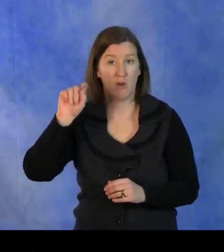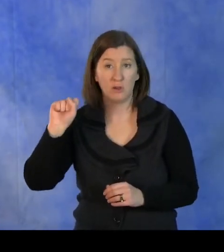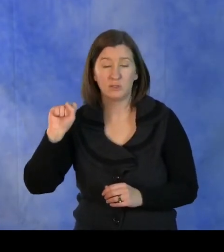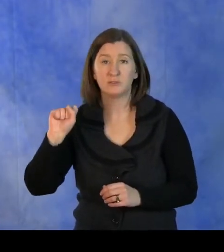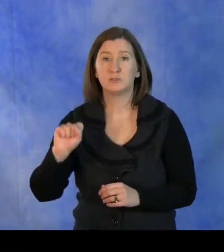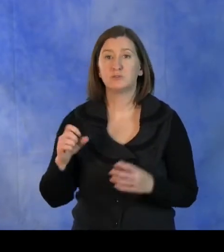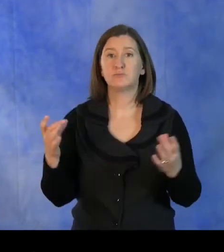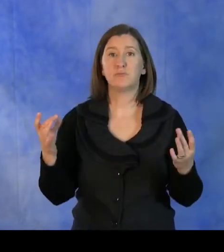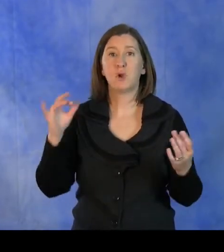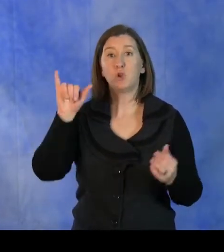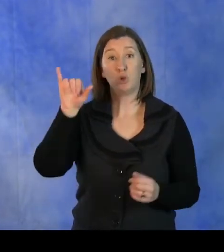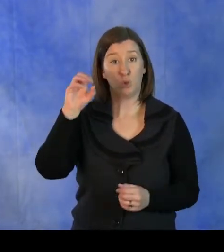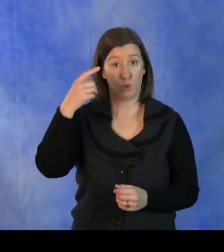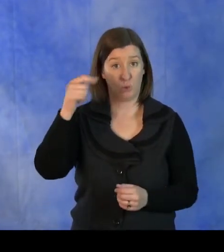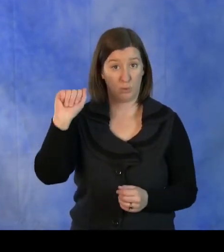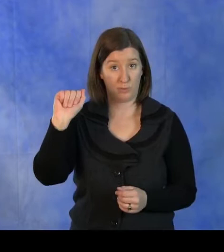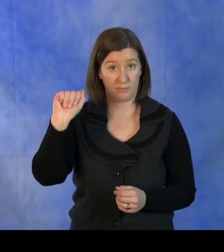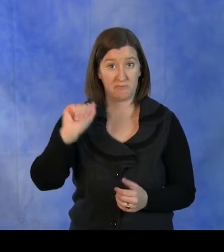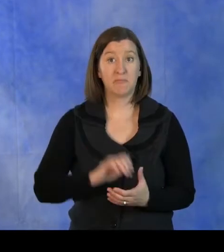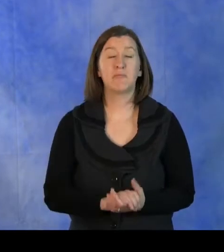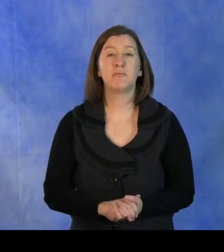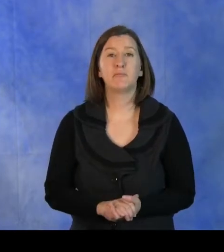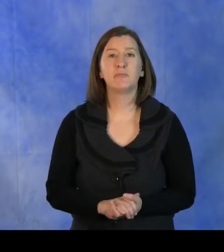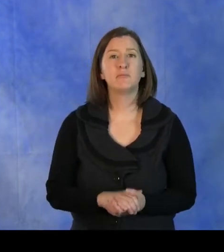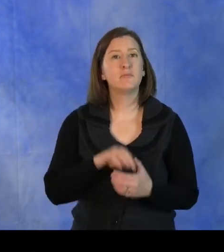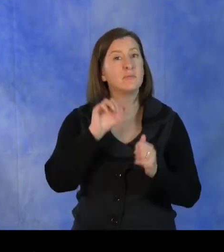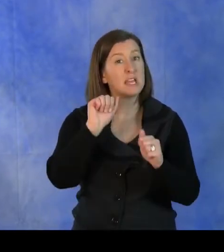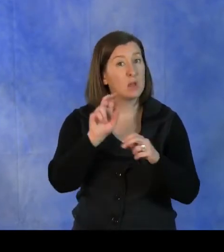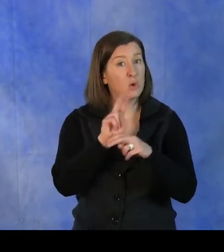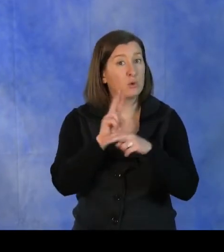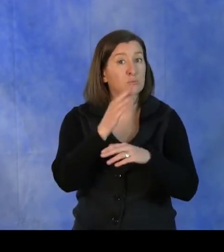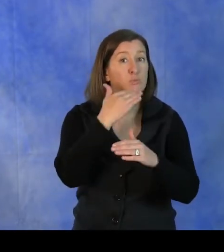or martial arts, yoga.